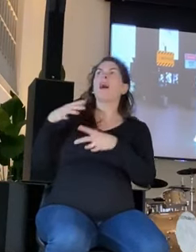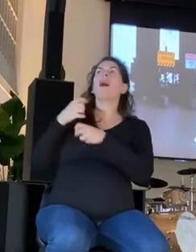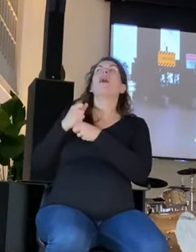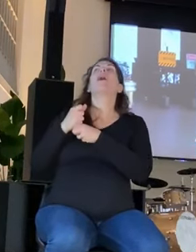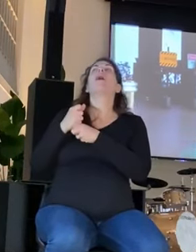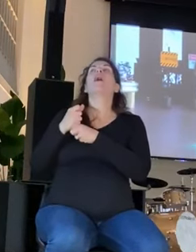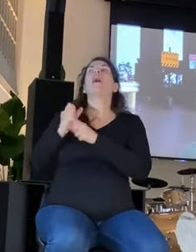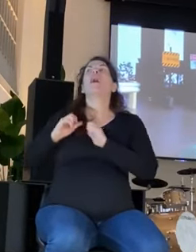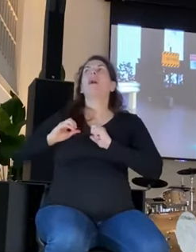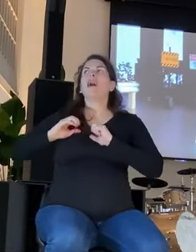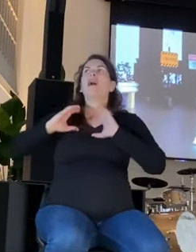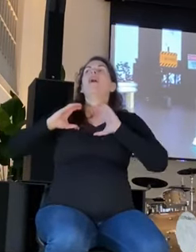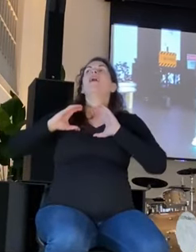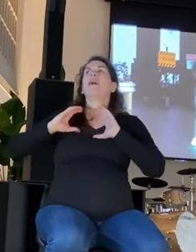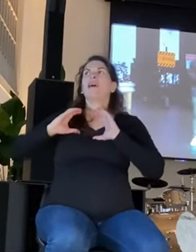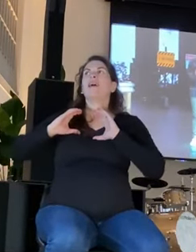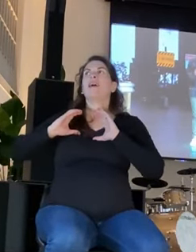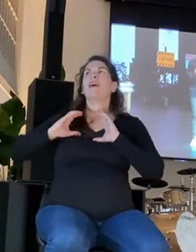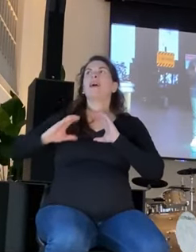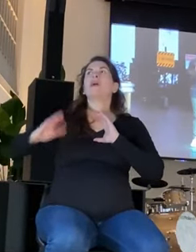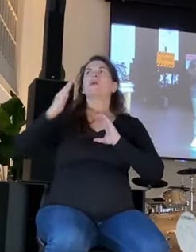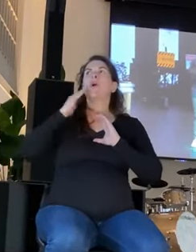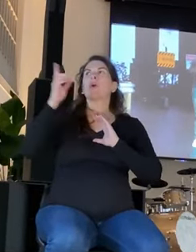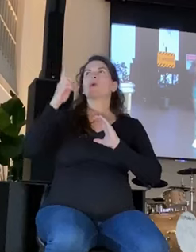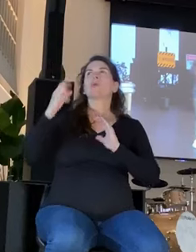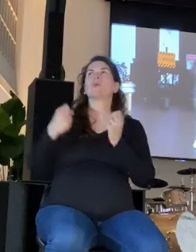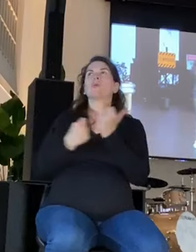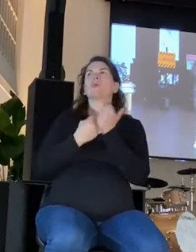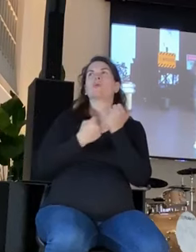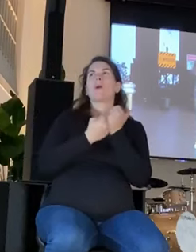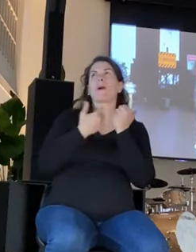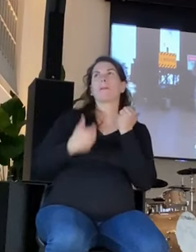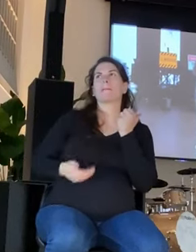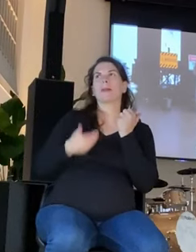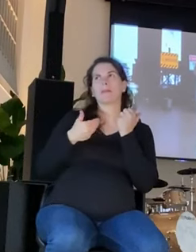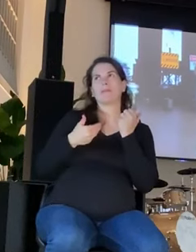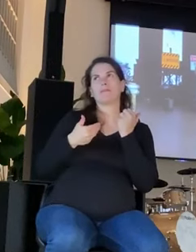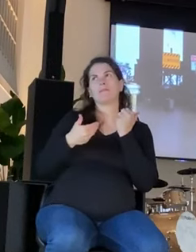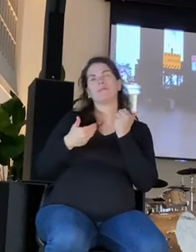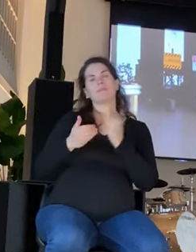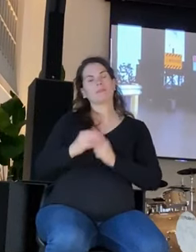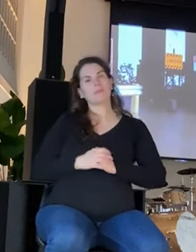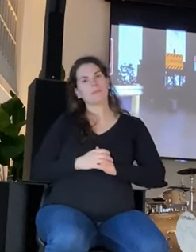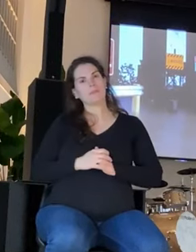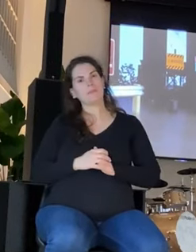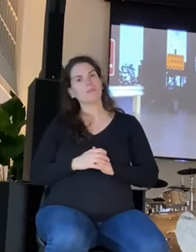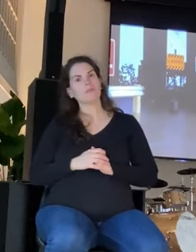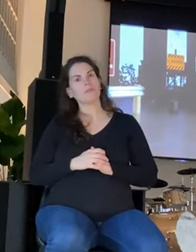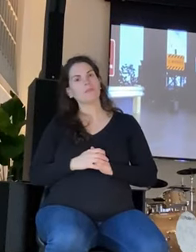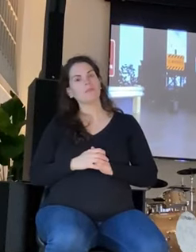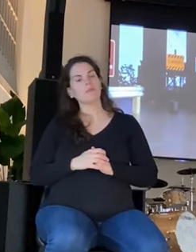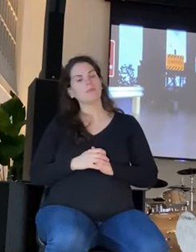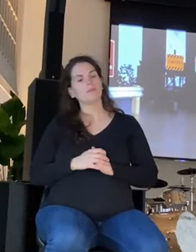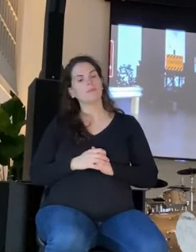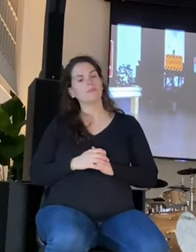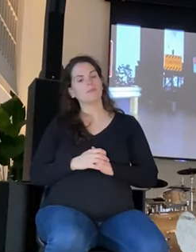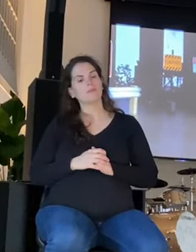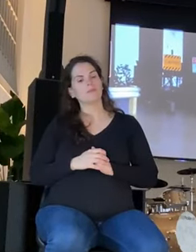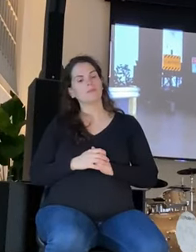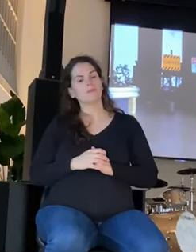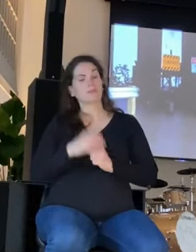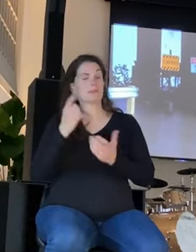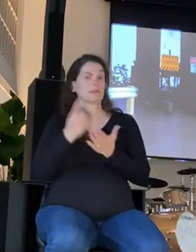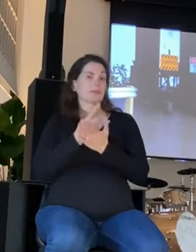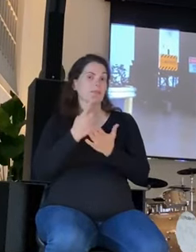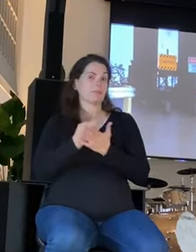tell you, sometimes that as you grow that wisdom, it actually starts to point inward. And God begins to deal